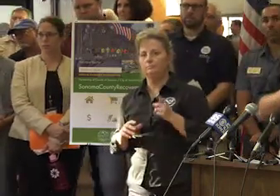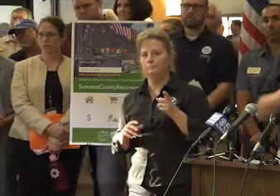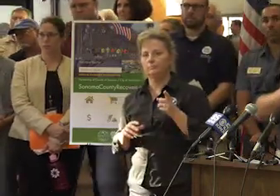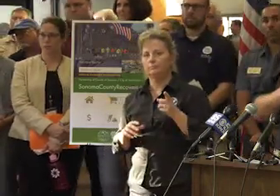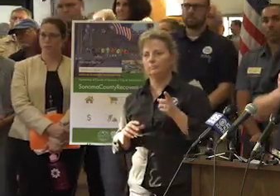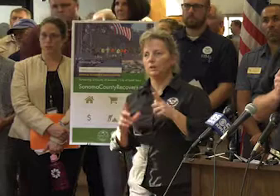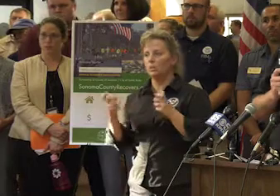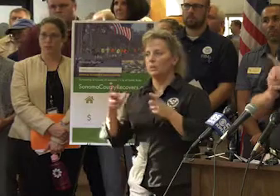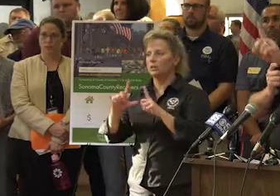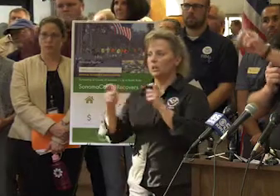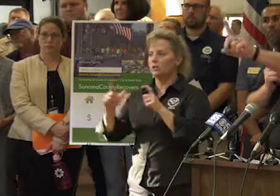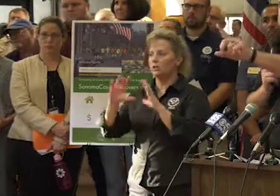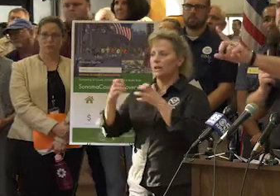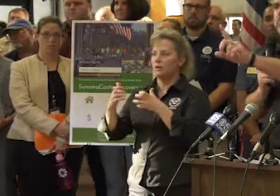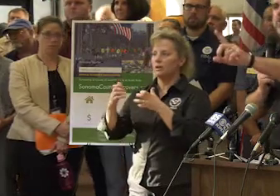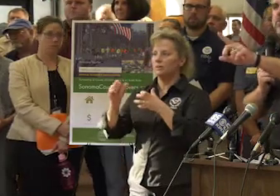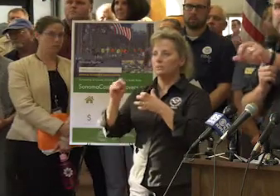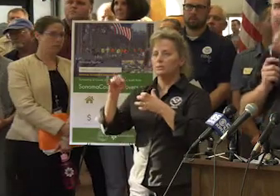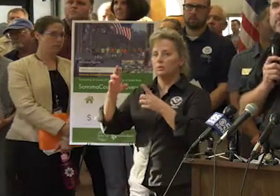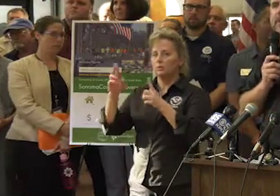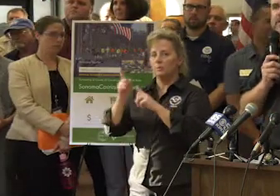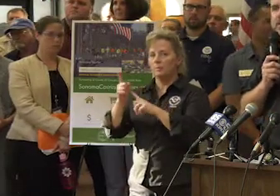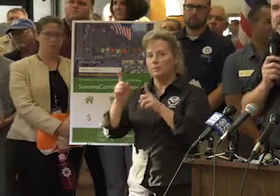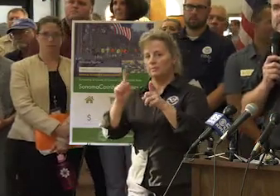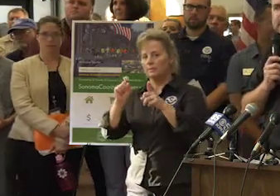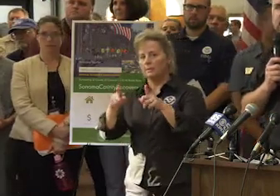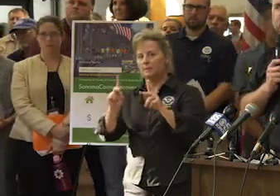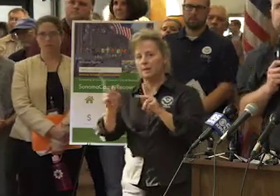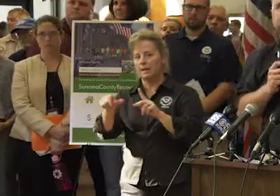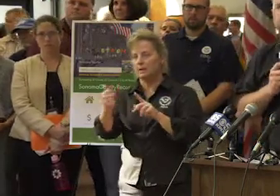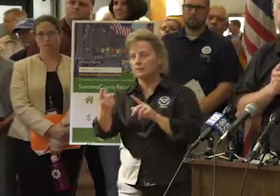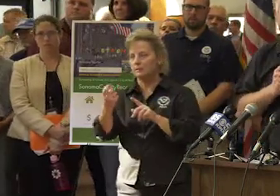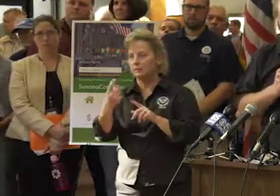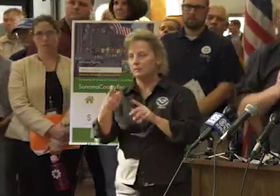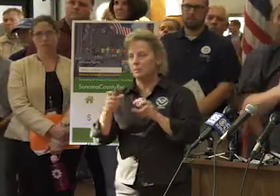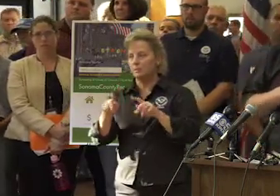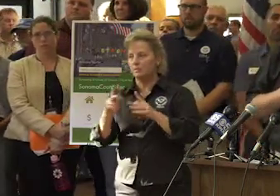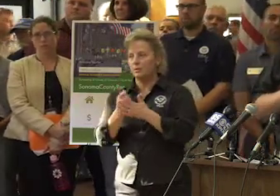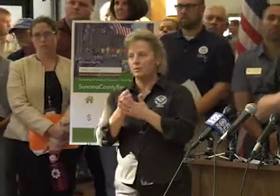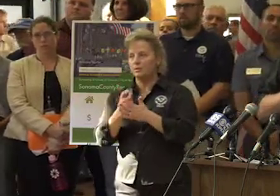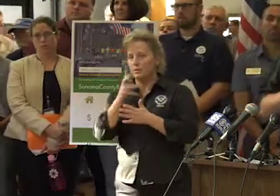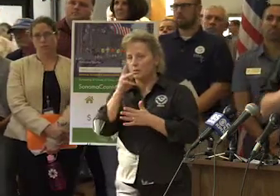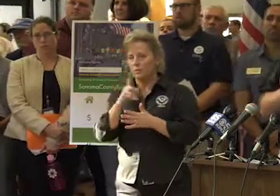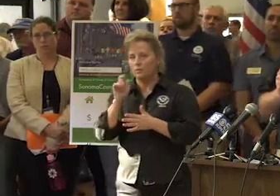sir. Sir, one moment. Let me let someone else have the opportunity.